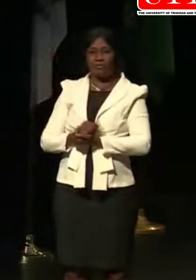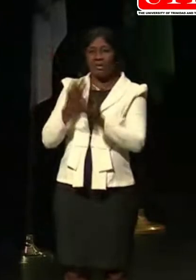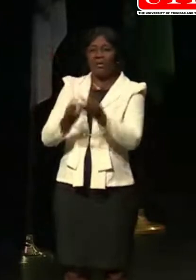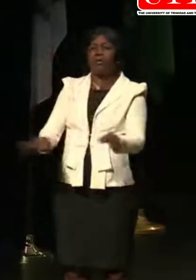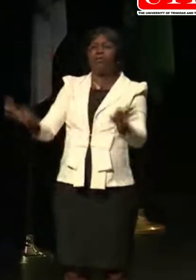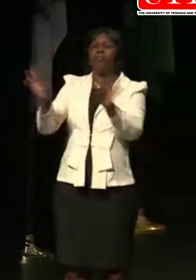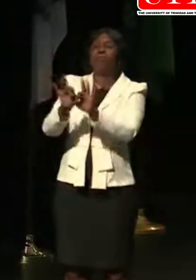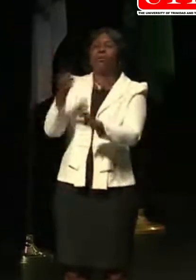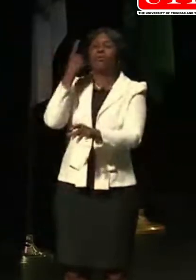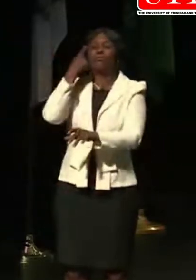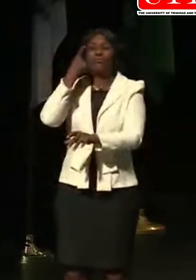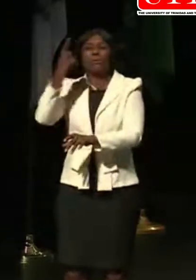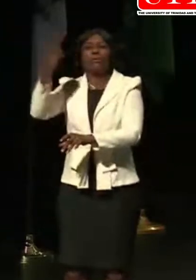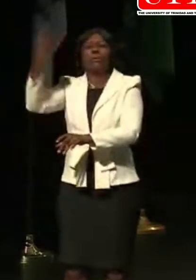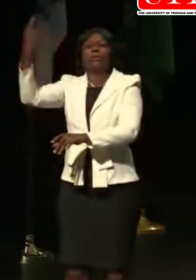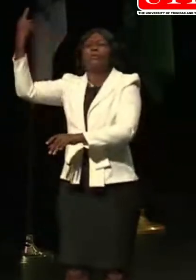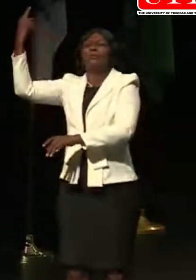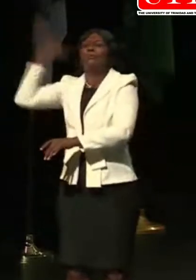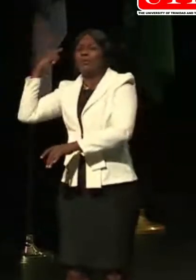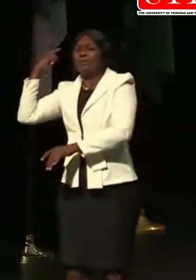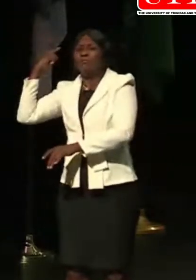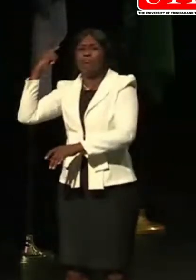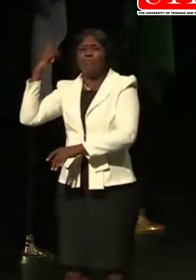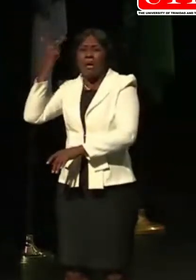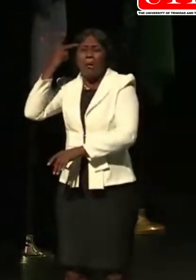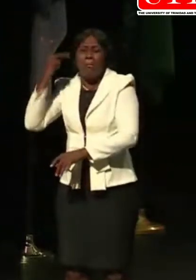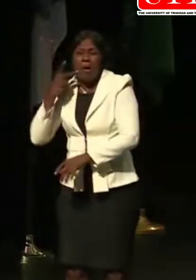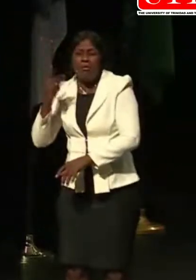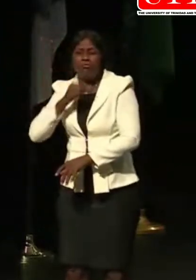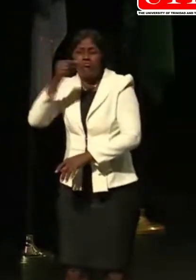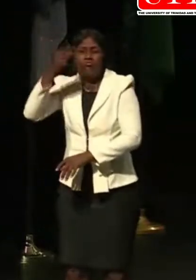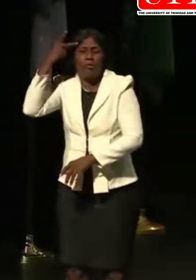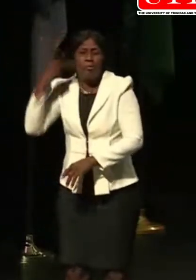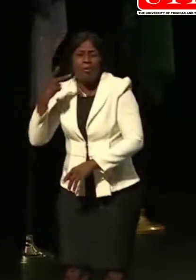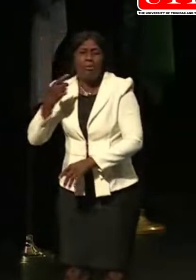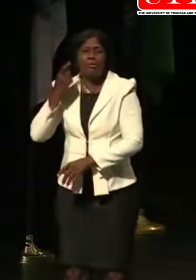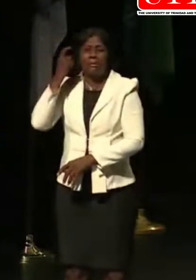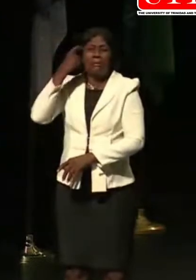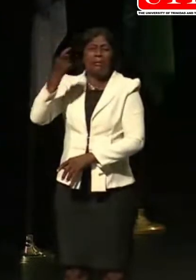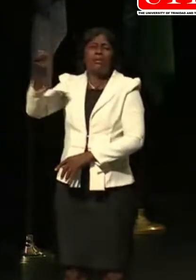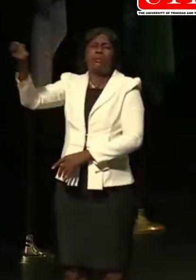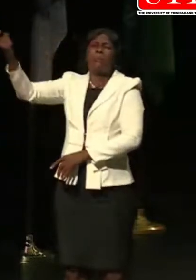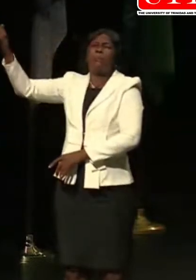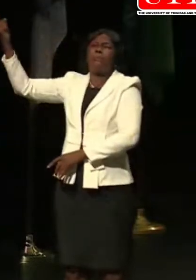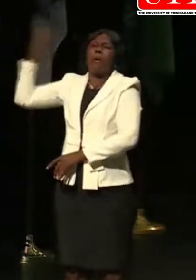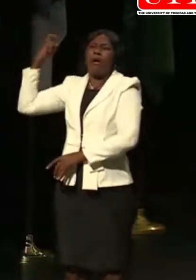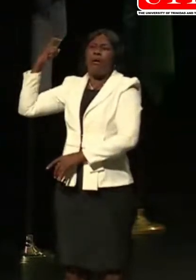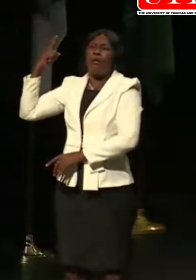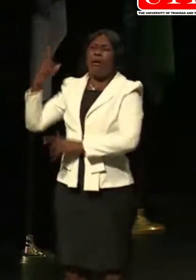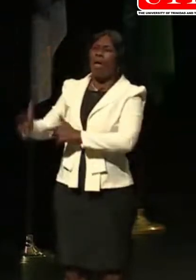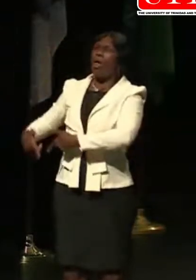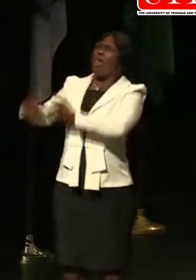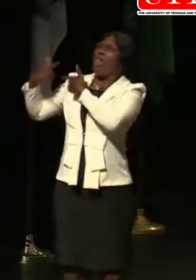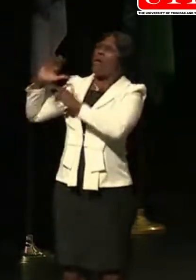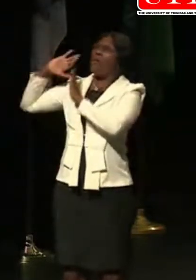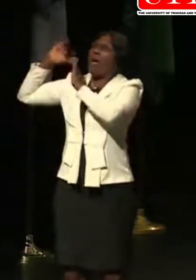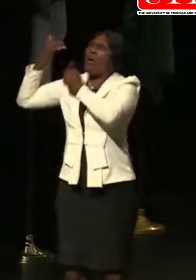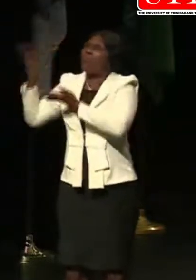lives the parts that we need to construct the engine that will move us from where we are in peril